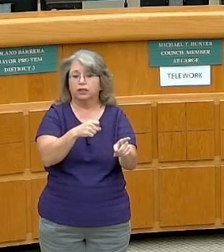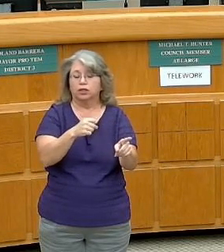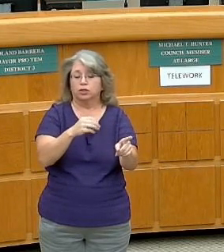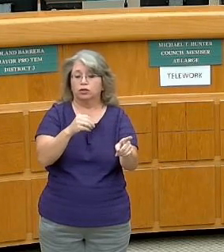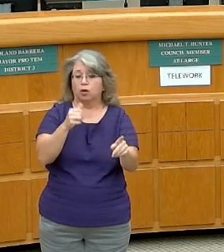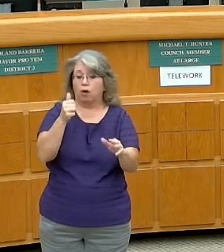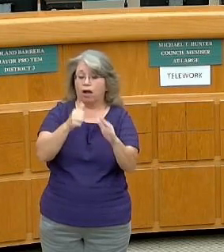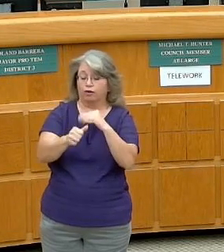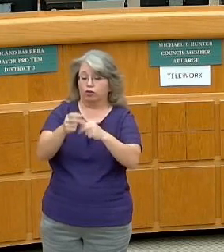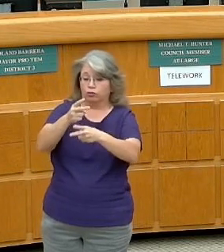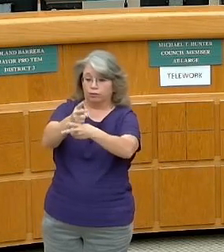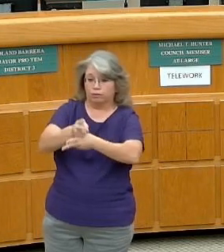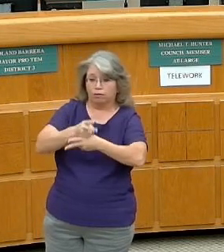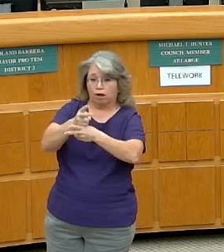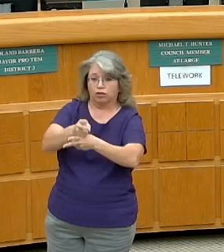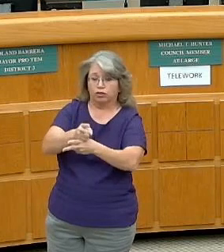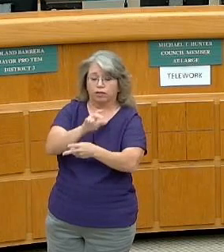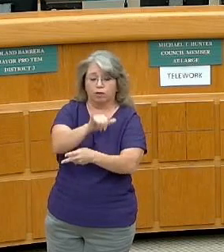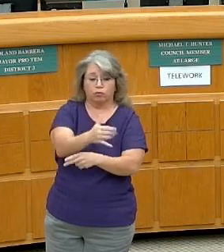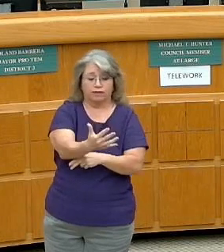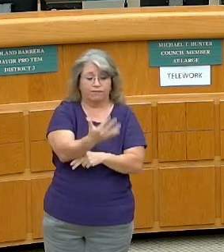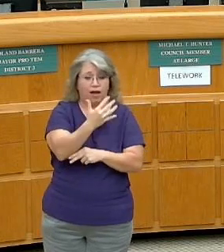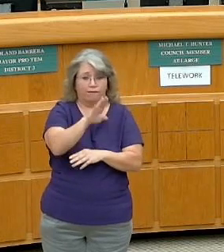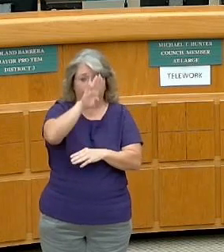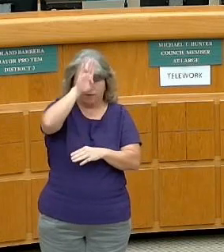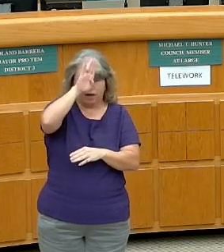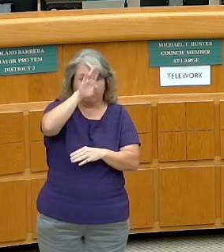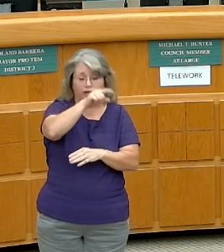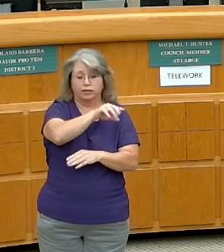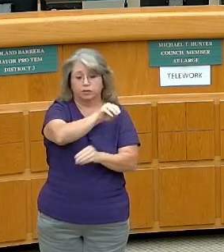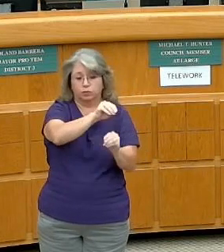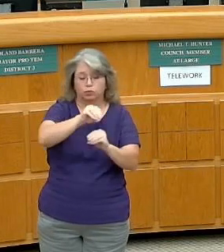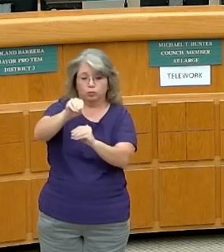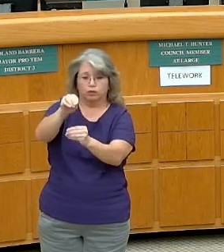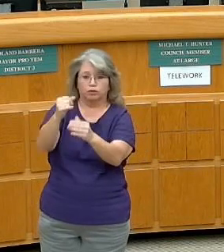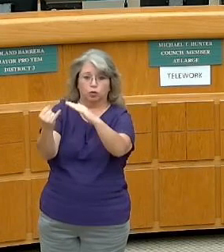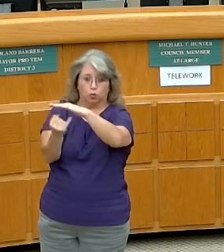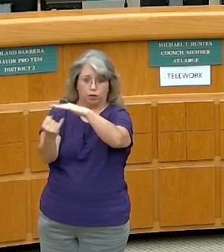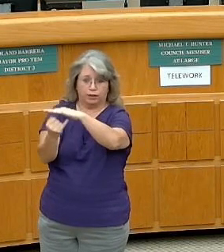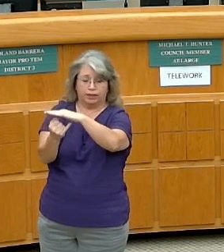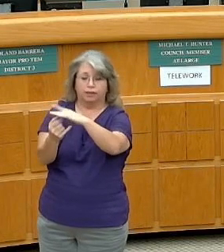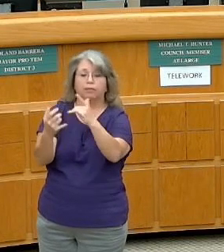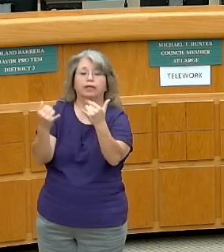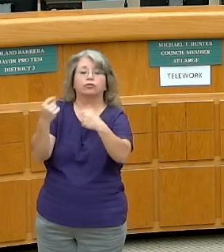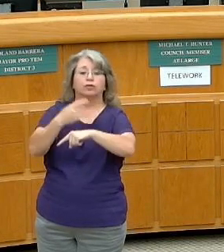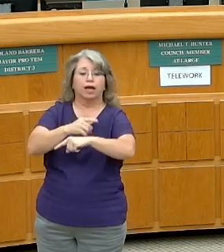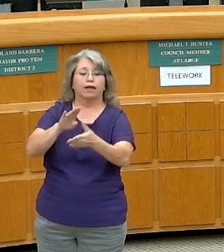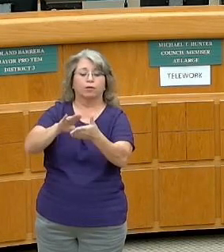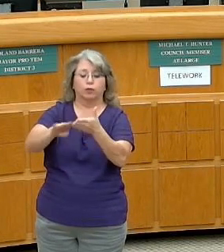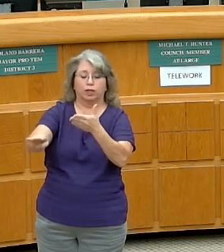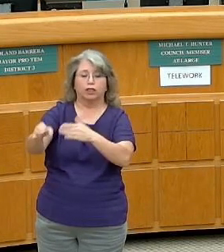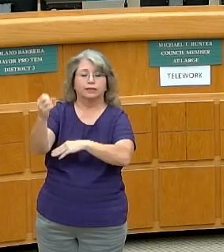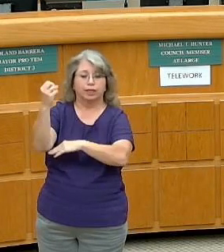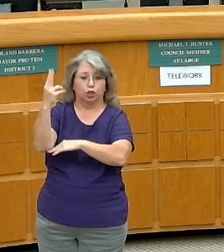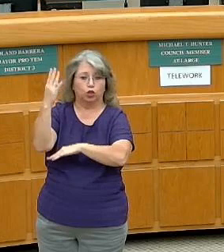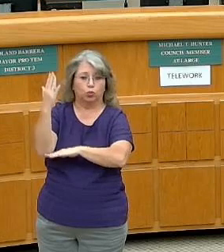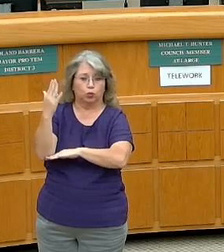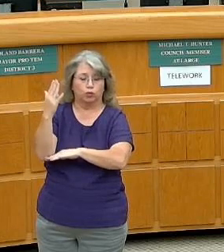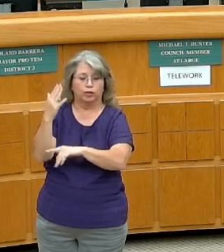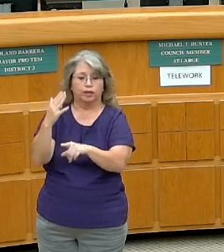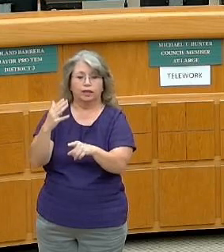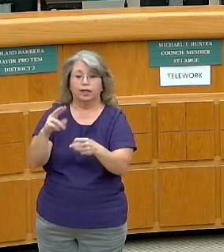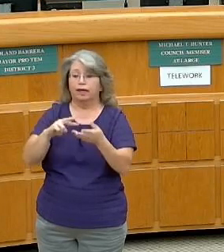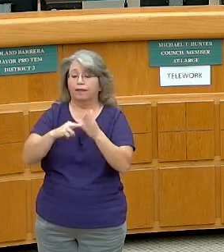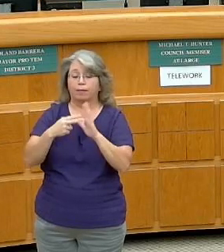our firefighters, those 5, into a quarantine situation, but they were released at noon today. So that means we have 0